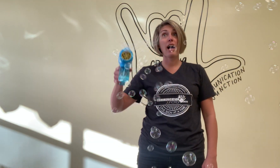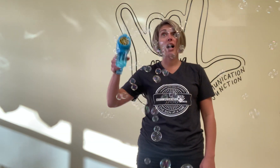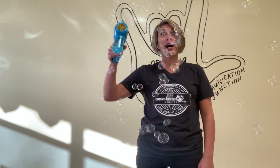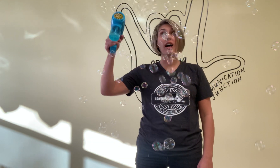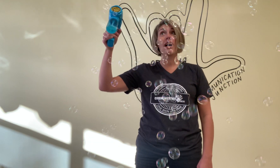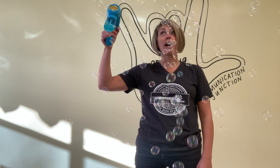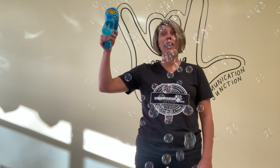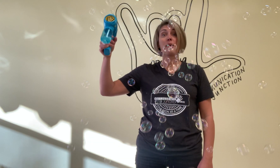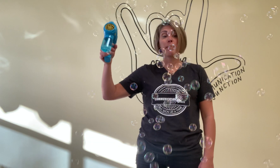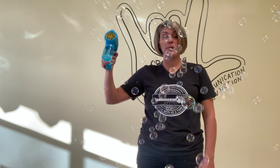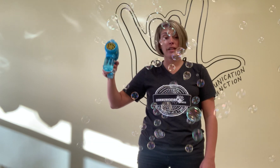pop,